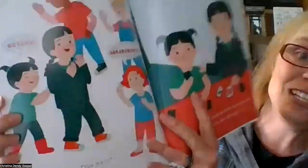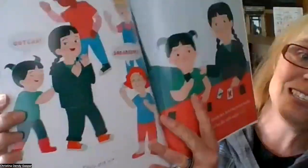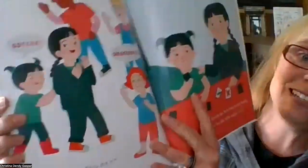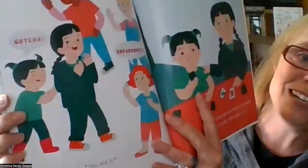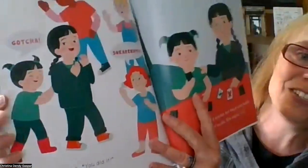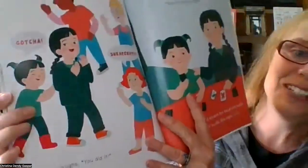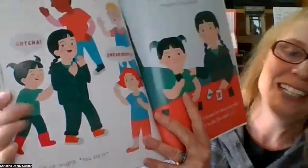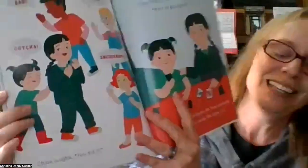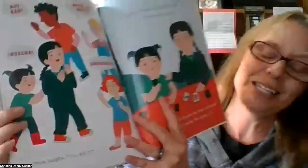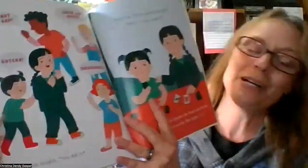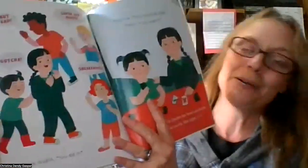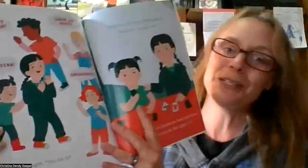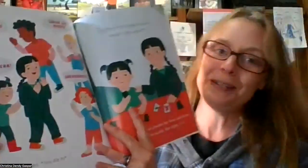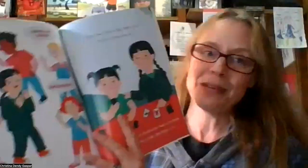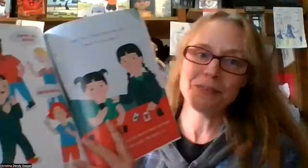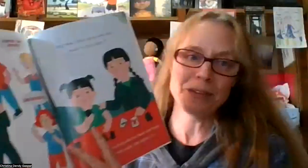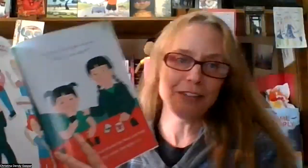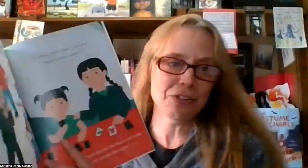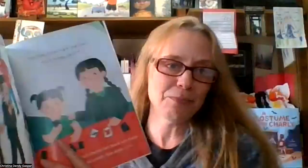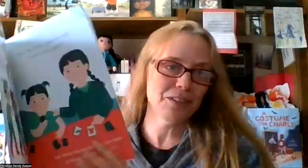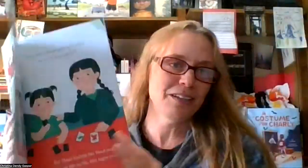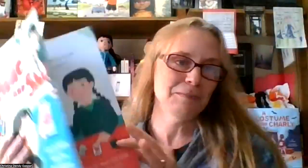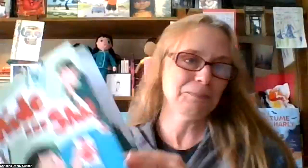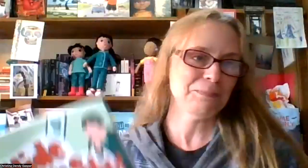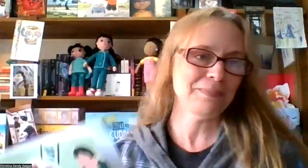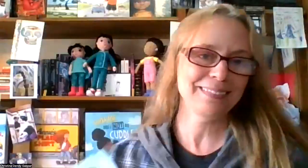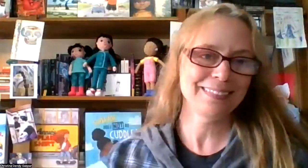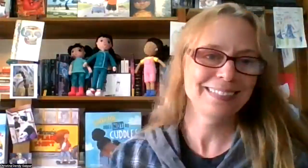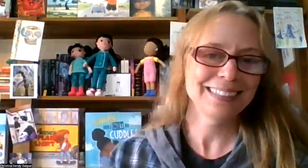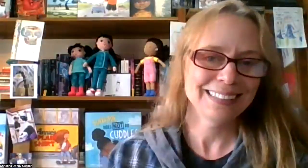her. And she said, "Got you." That's probably my favorite part there.